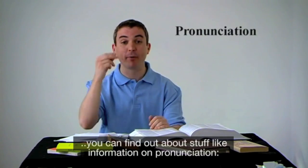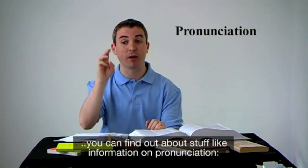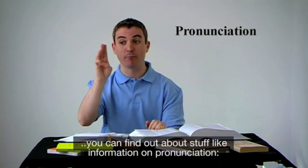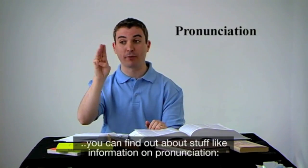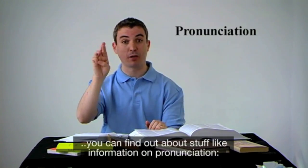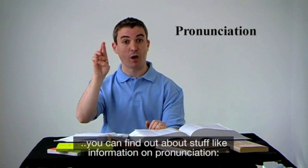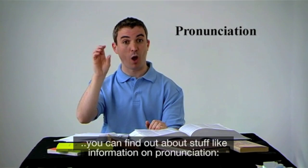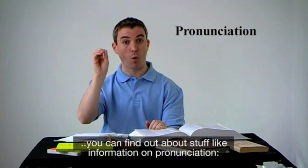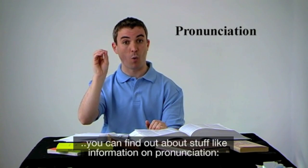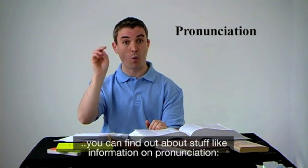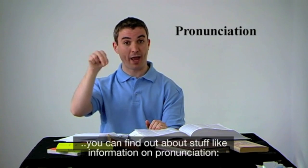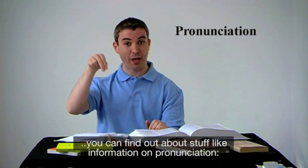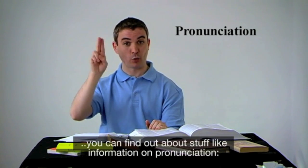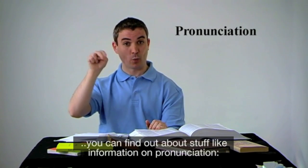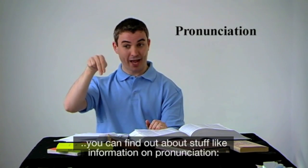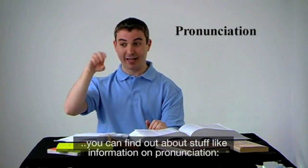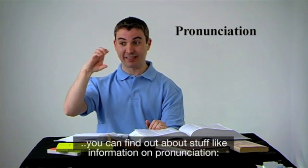on pronunciation,